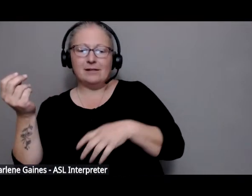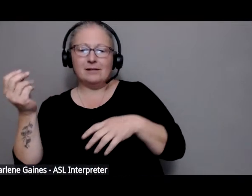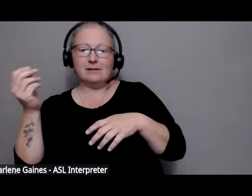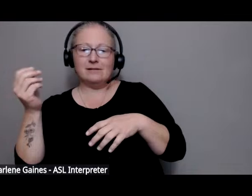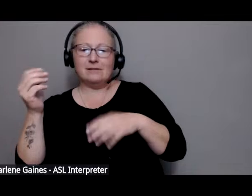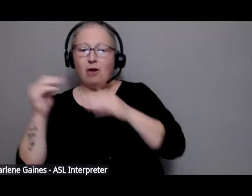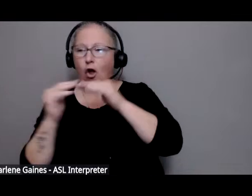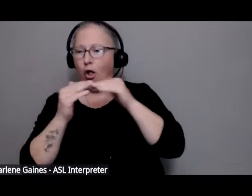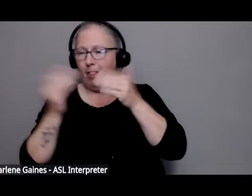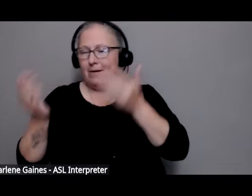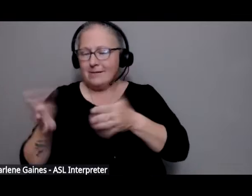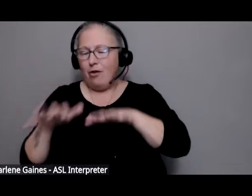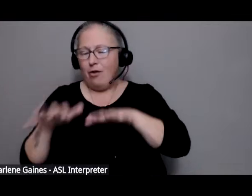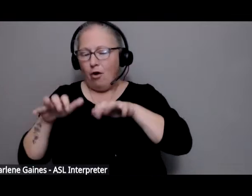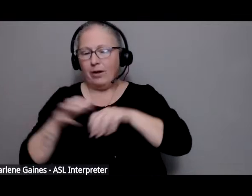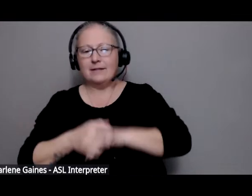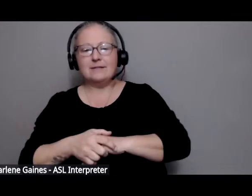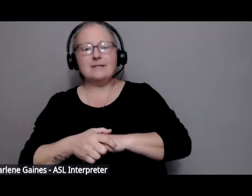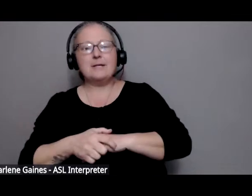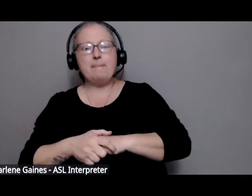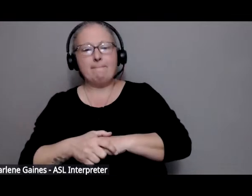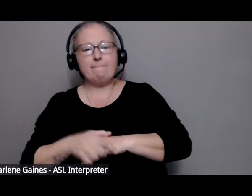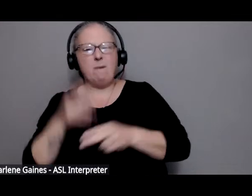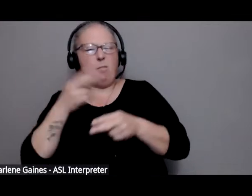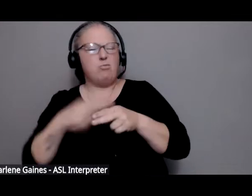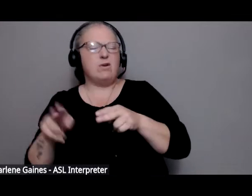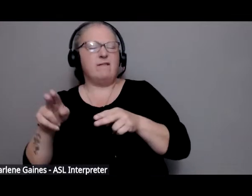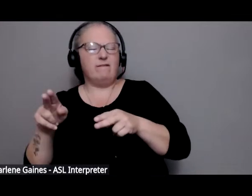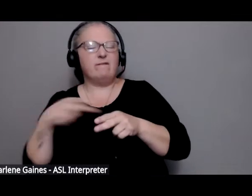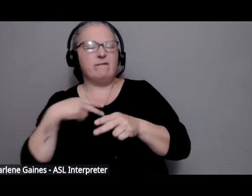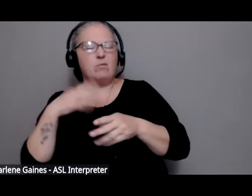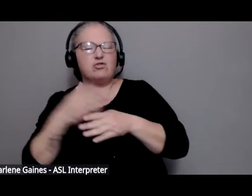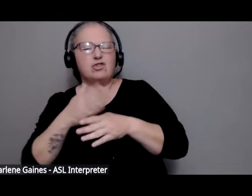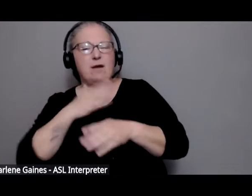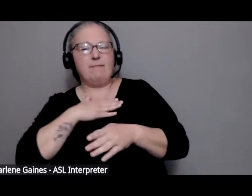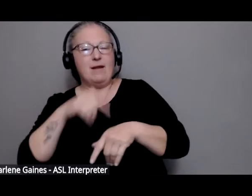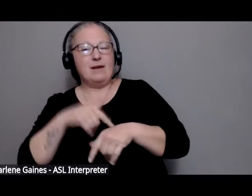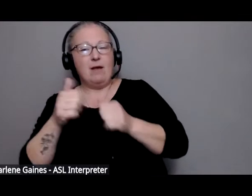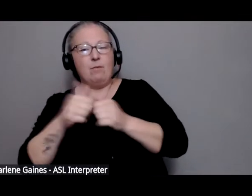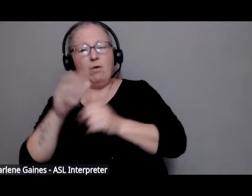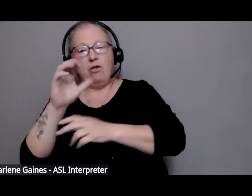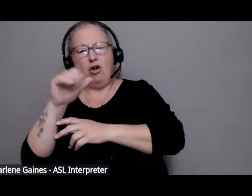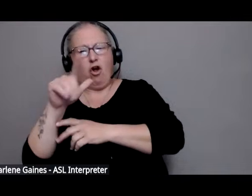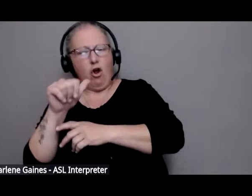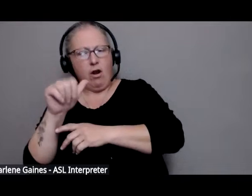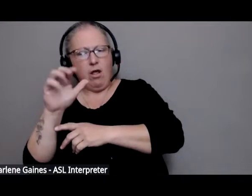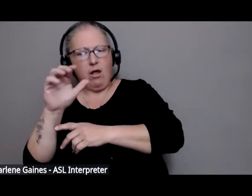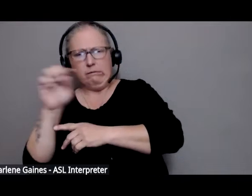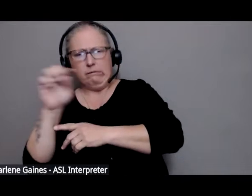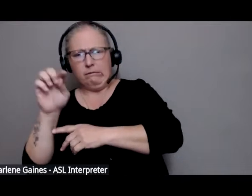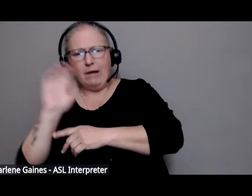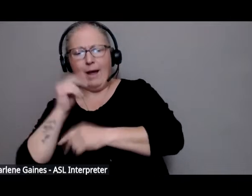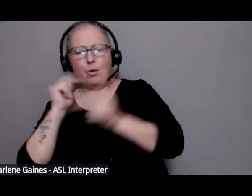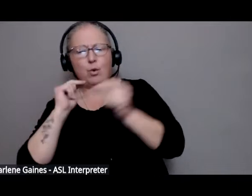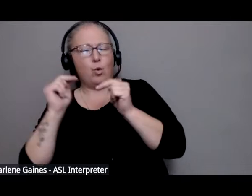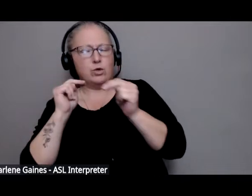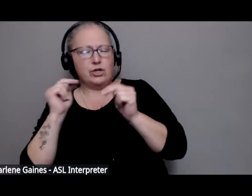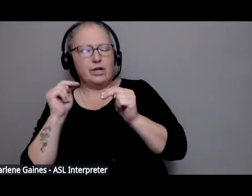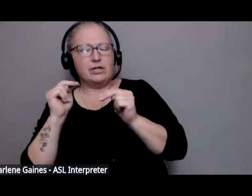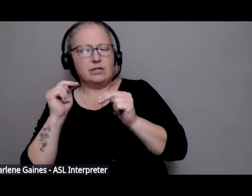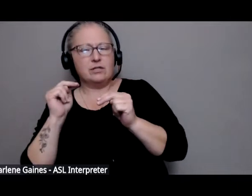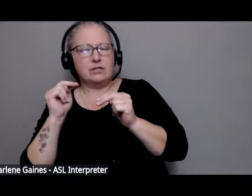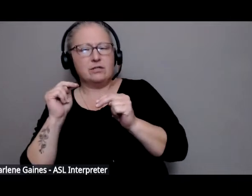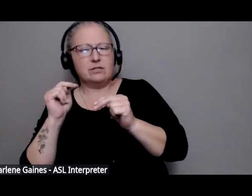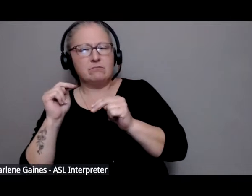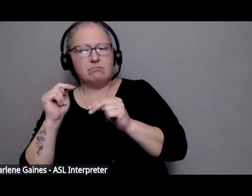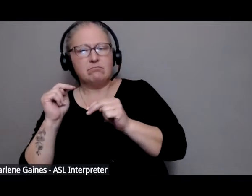the audience. I'll be brief tonight, and I'm going to share some of my time with Carla Cordy, our negotiations chair. In light